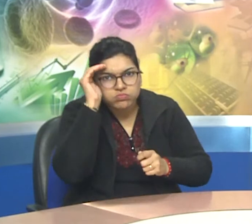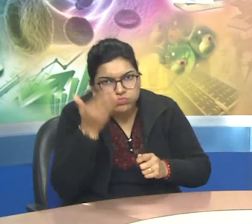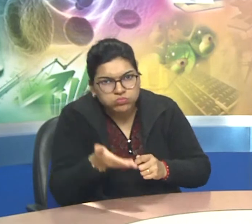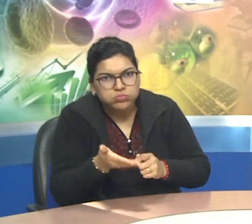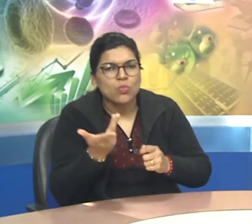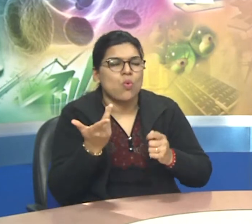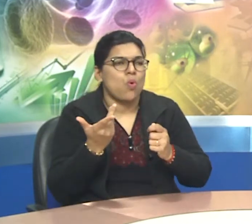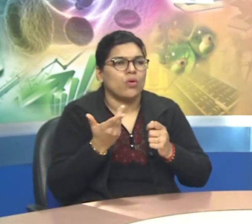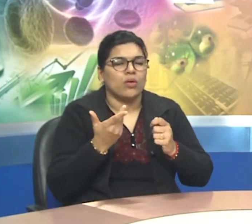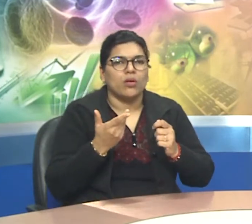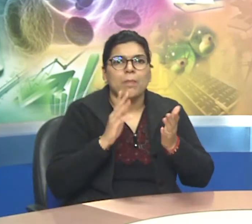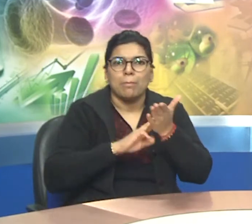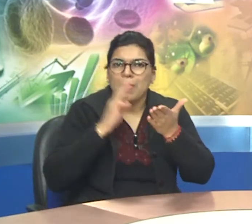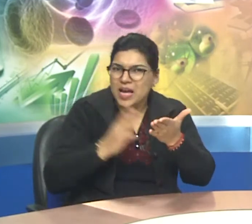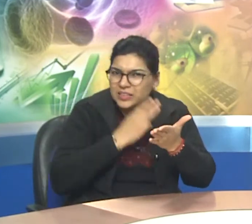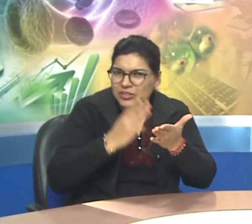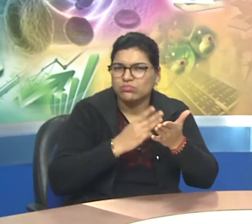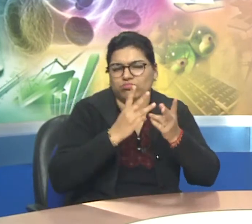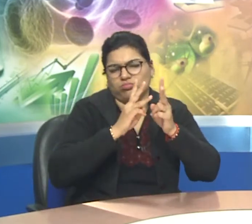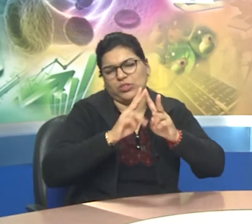and newspapers.